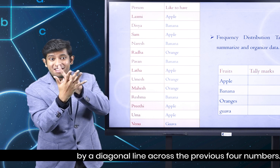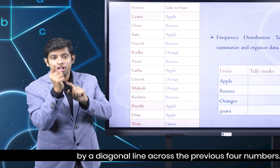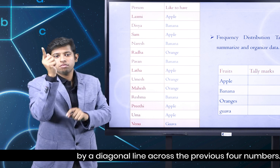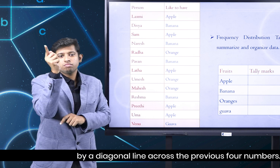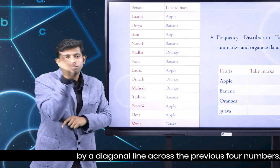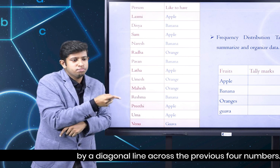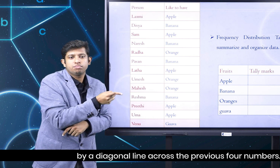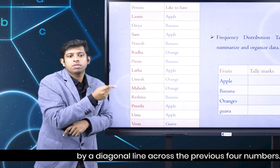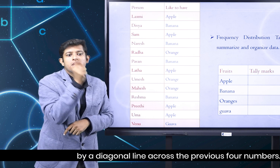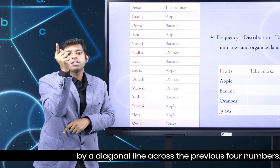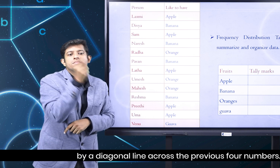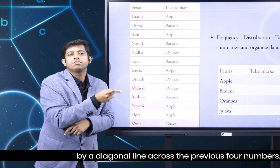numbers.